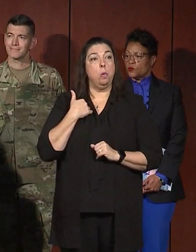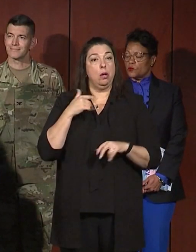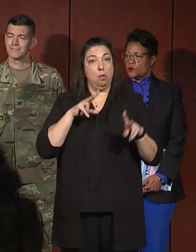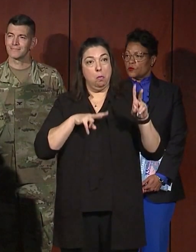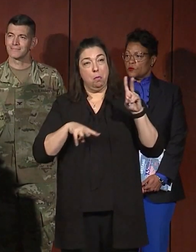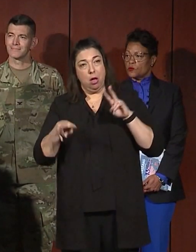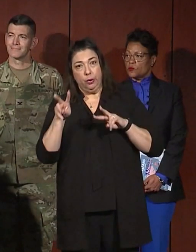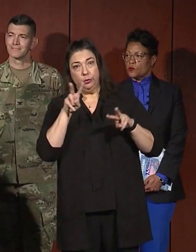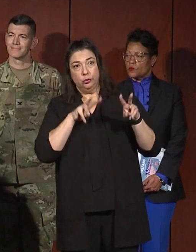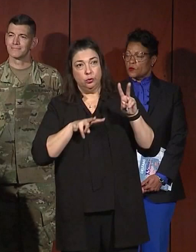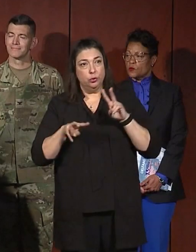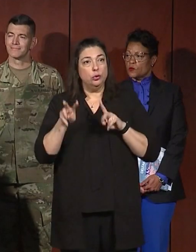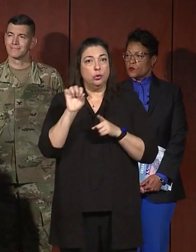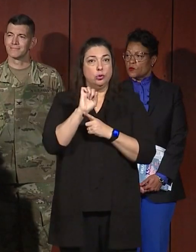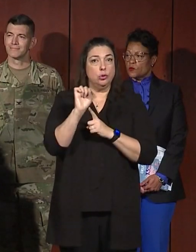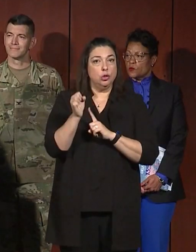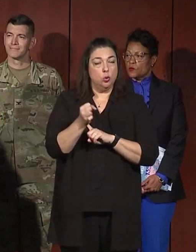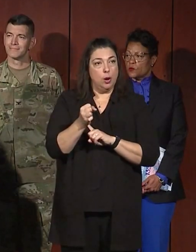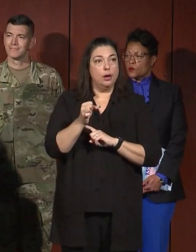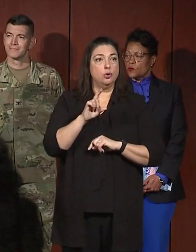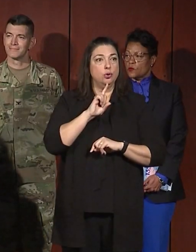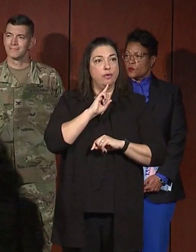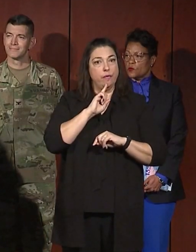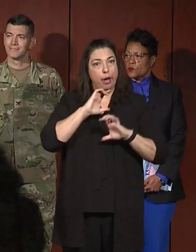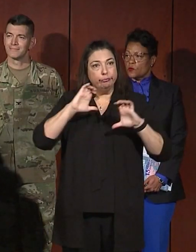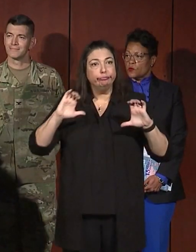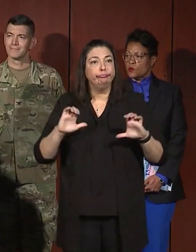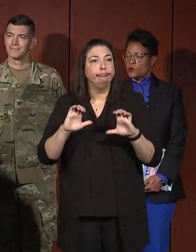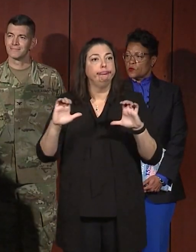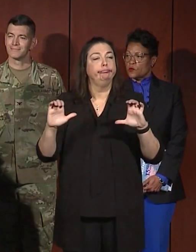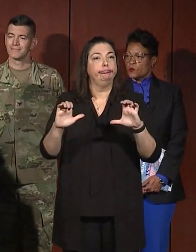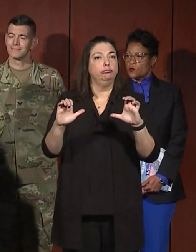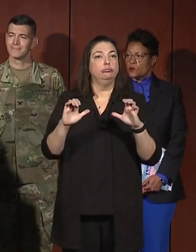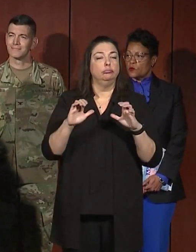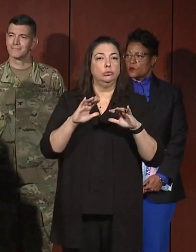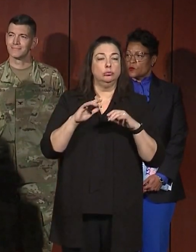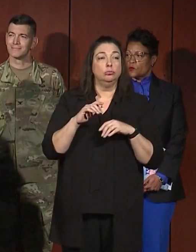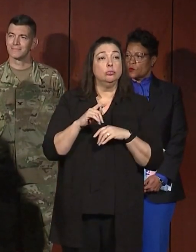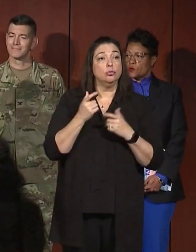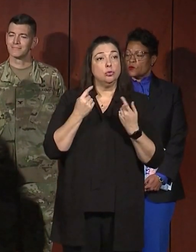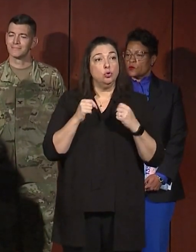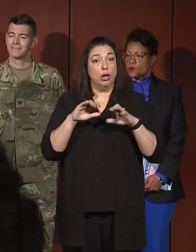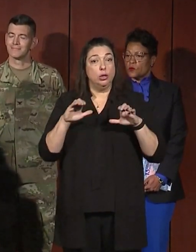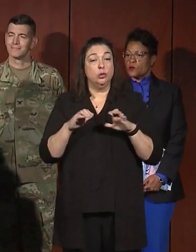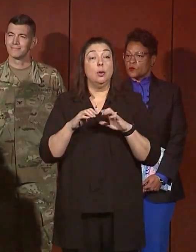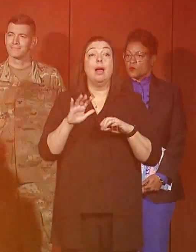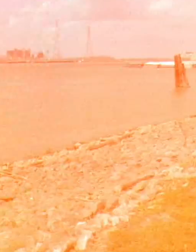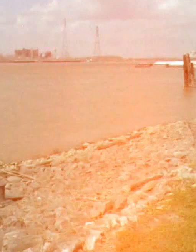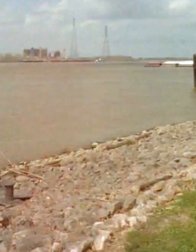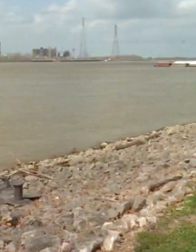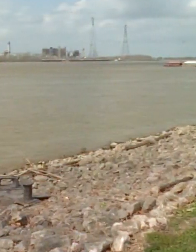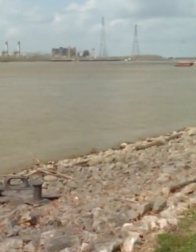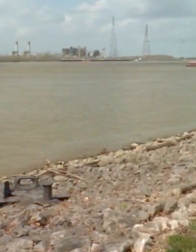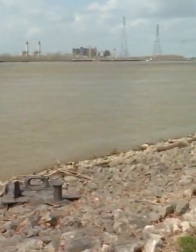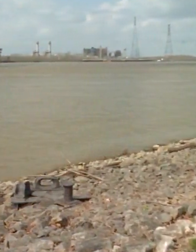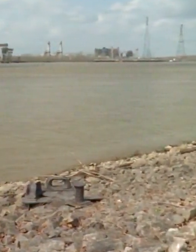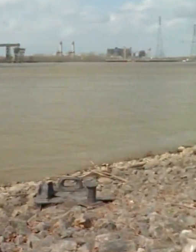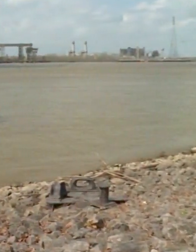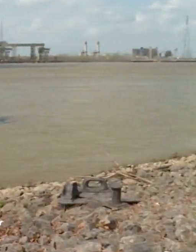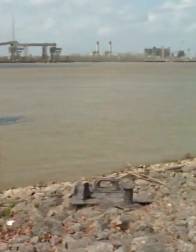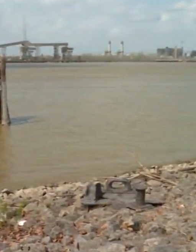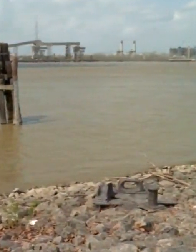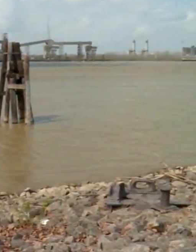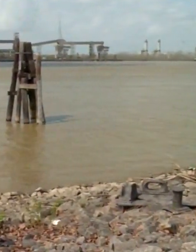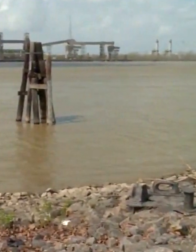the situation. We're being proactive. We're applying best practices and lessons learned from the past. The problem is